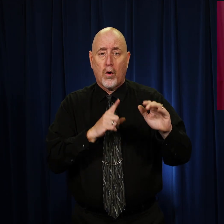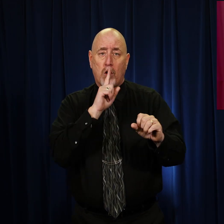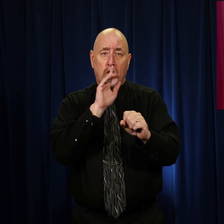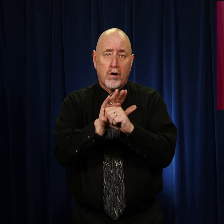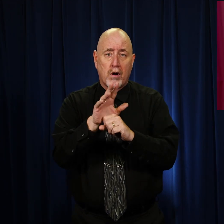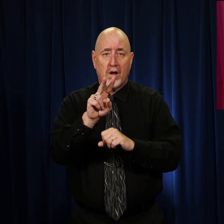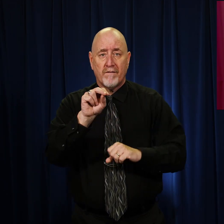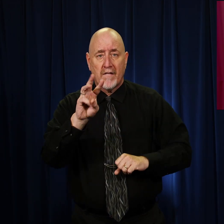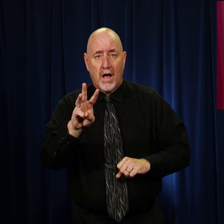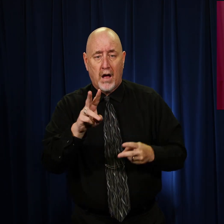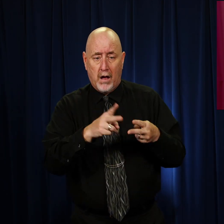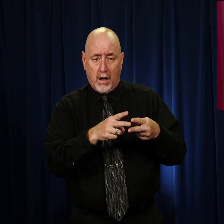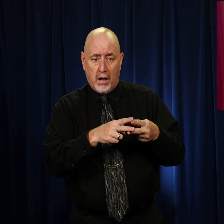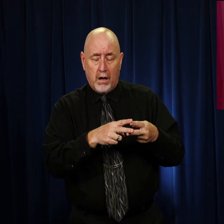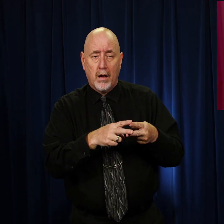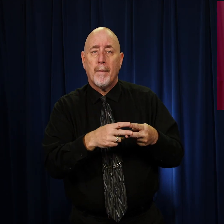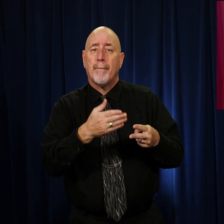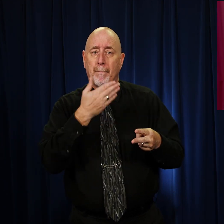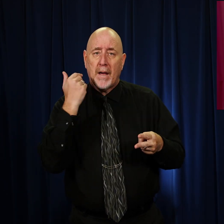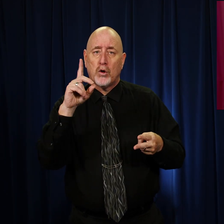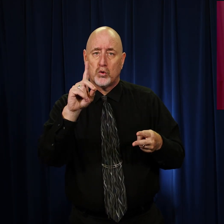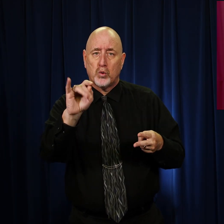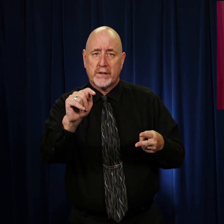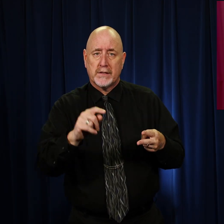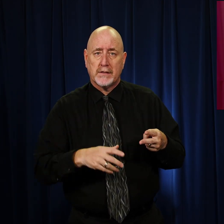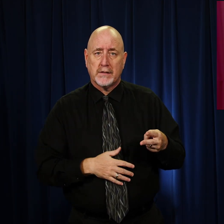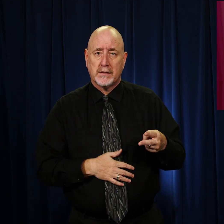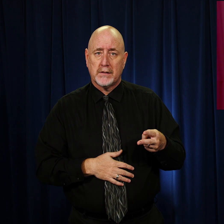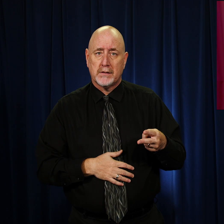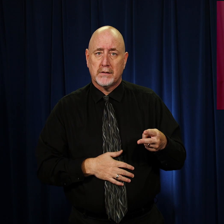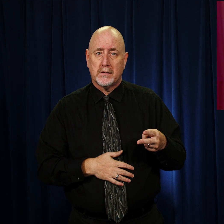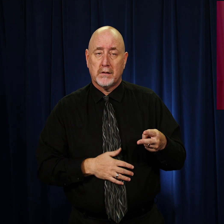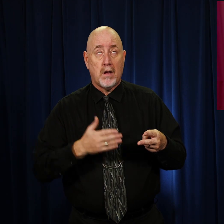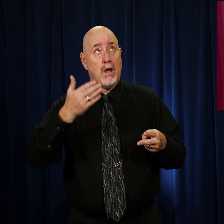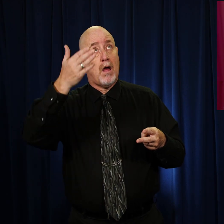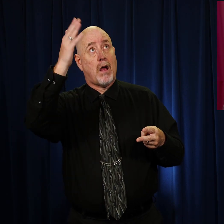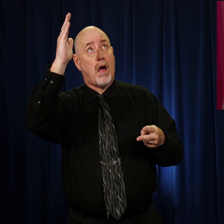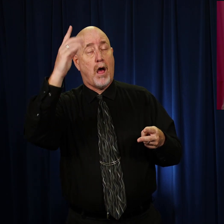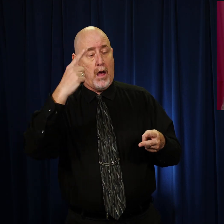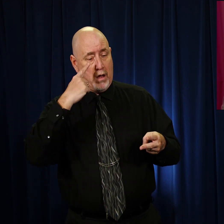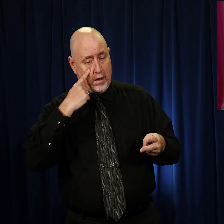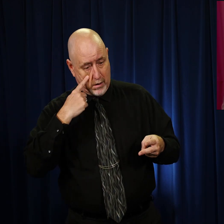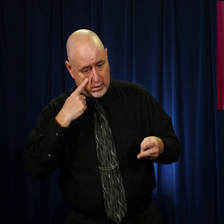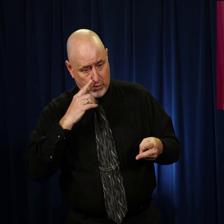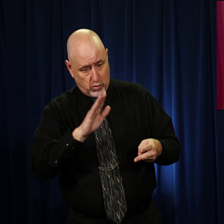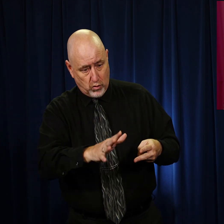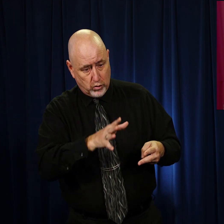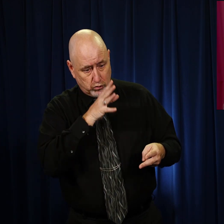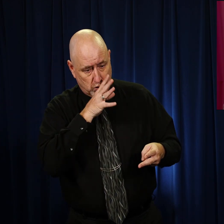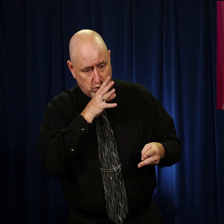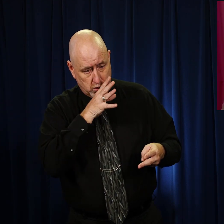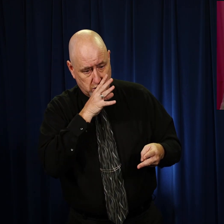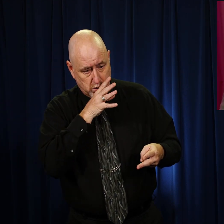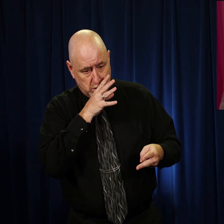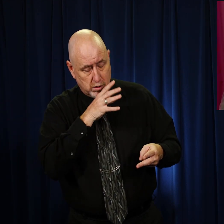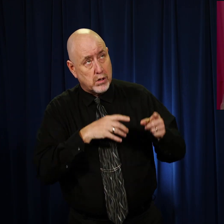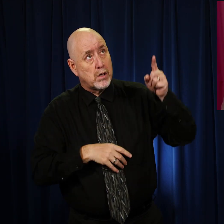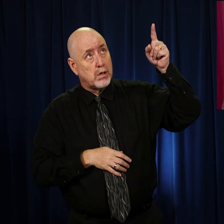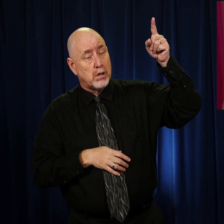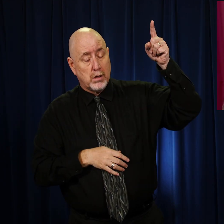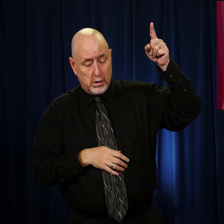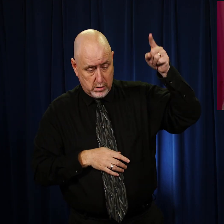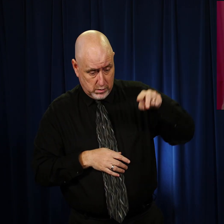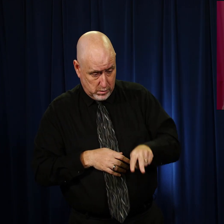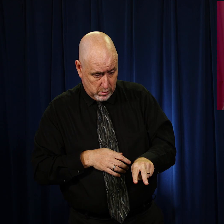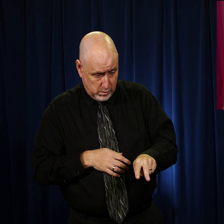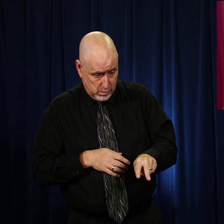make a vow, you had better do it. Because God is witness to the words that proceed out of your mouth, and He's going to hold